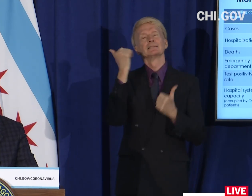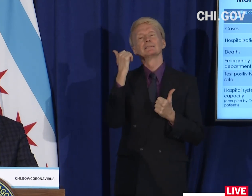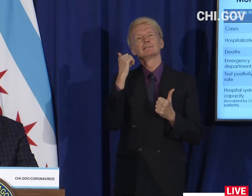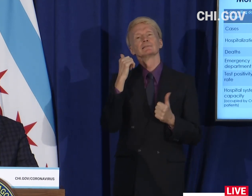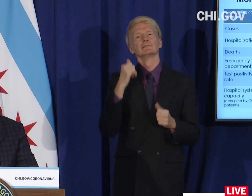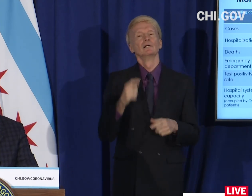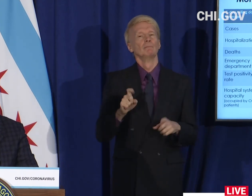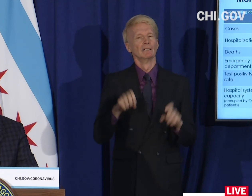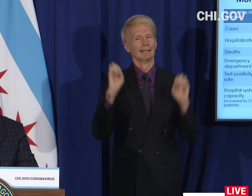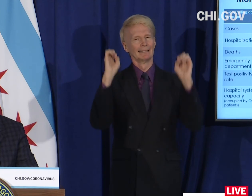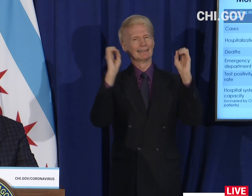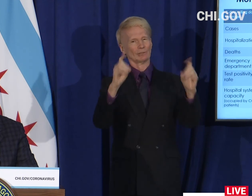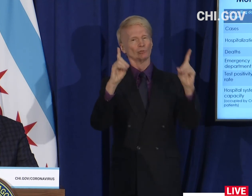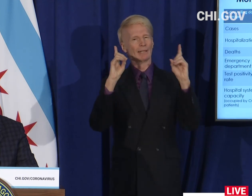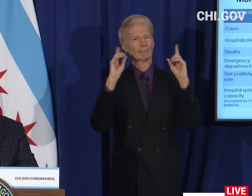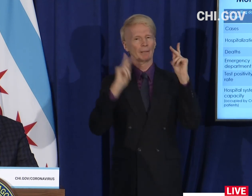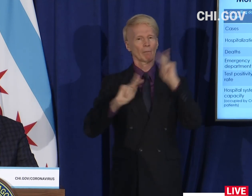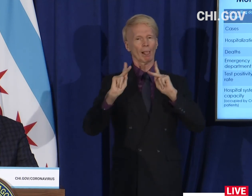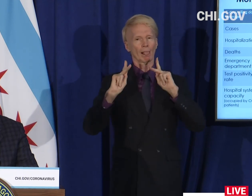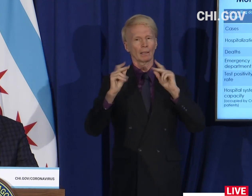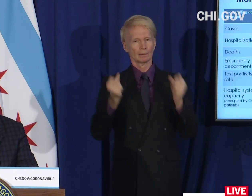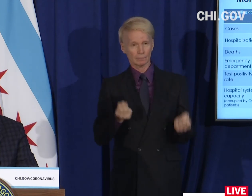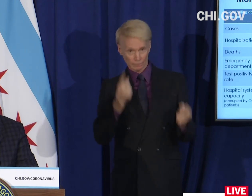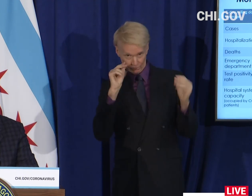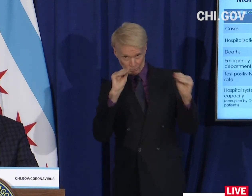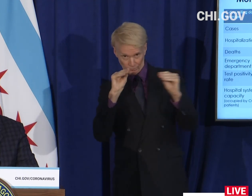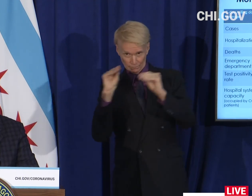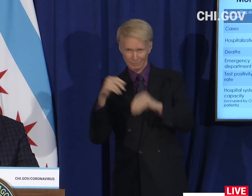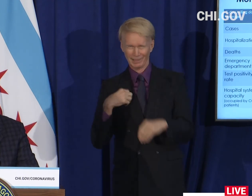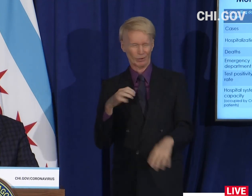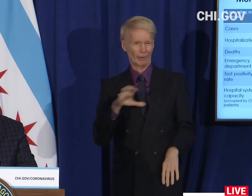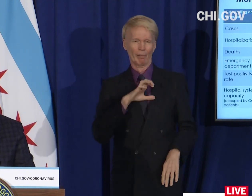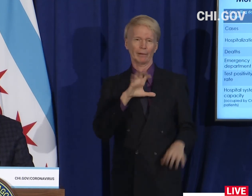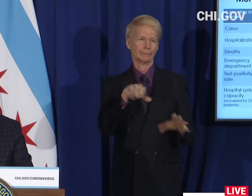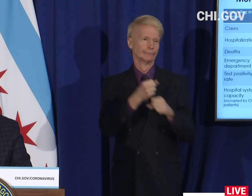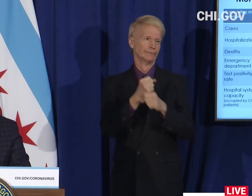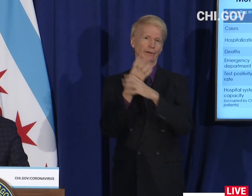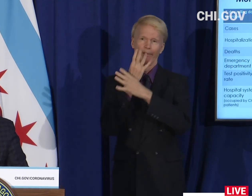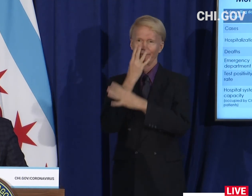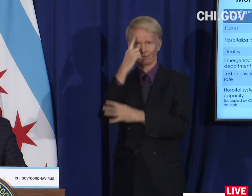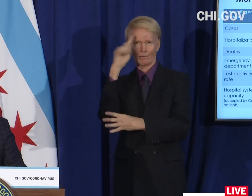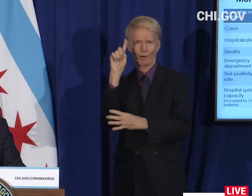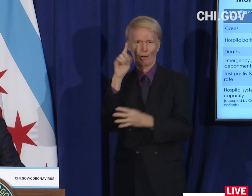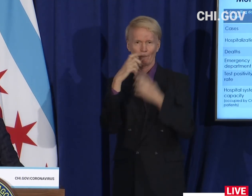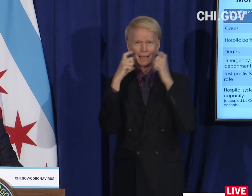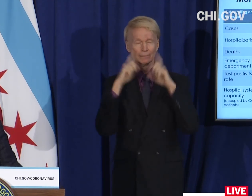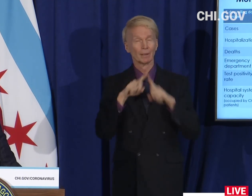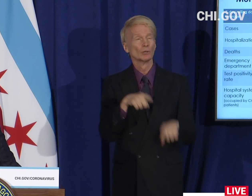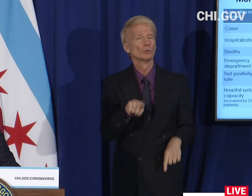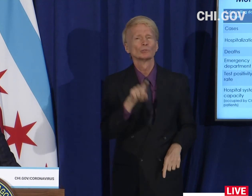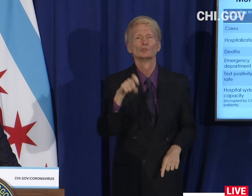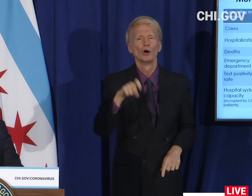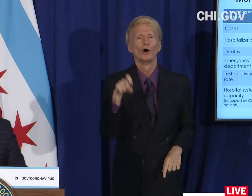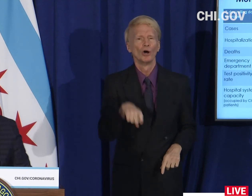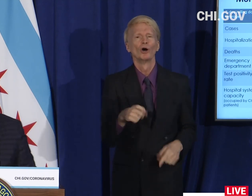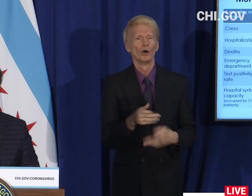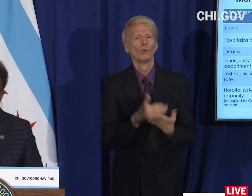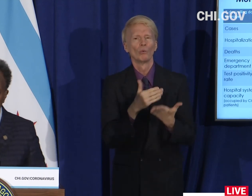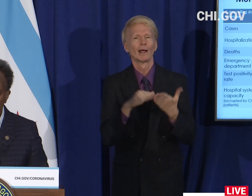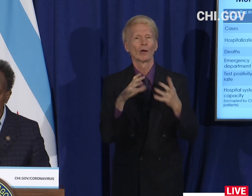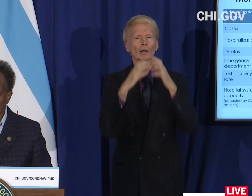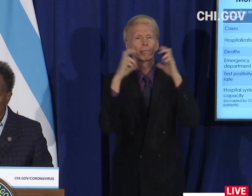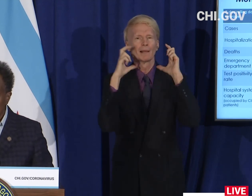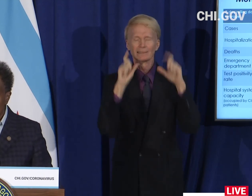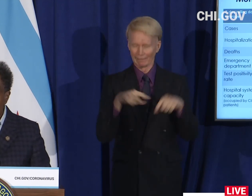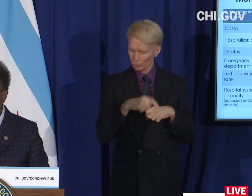educating people into compliance. I don't want to be locking people up because they're not wearing masks, but they should wear masks. And we've got to create